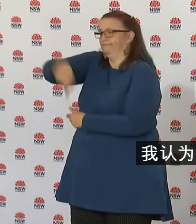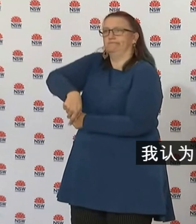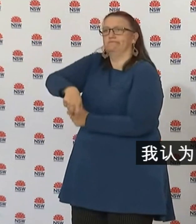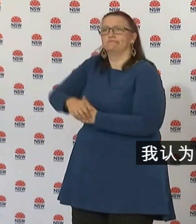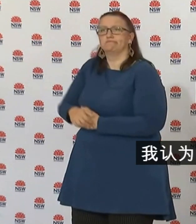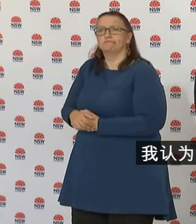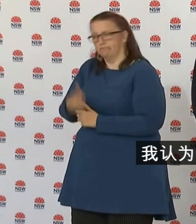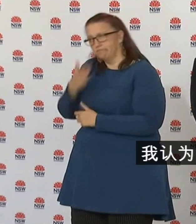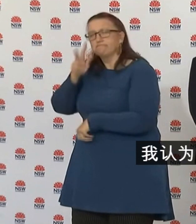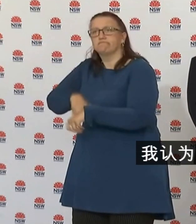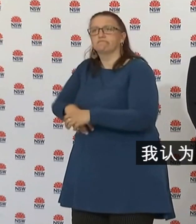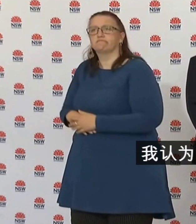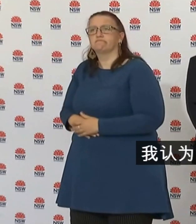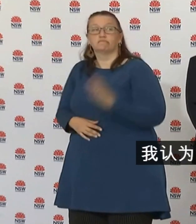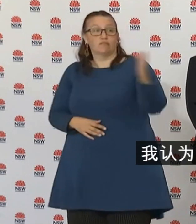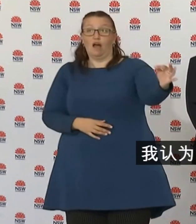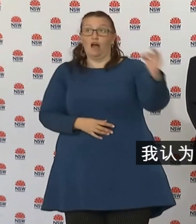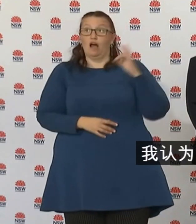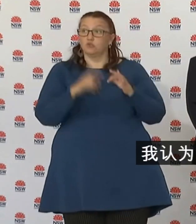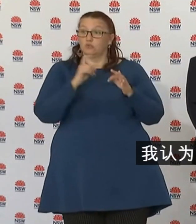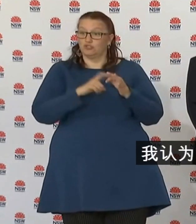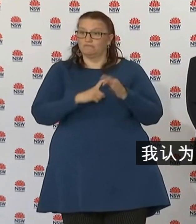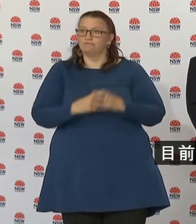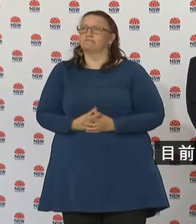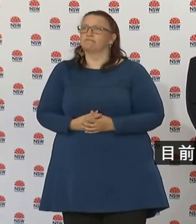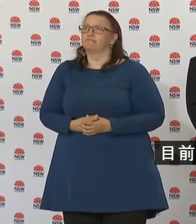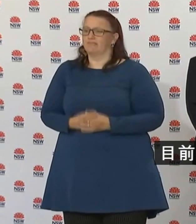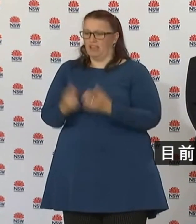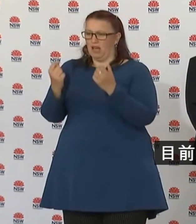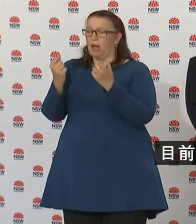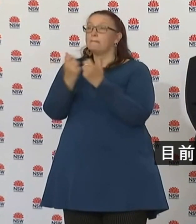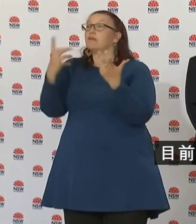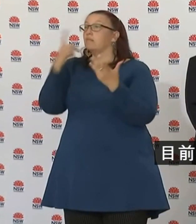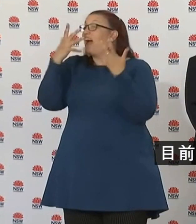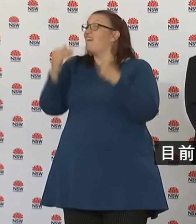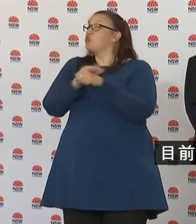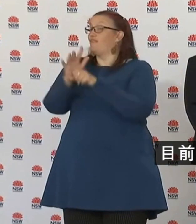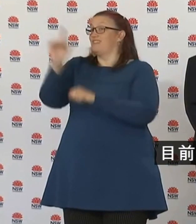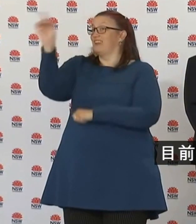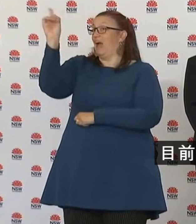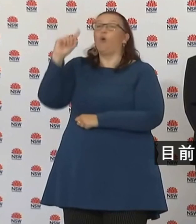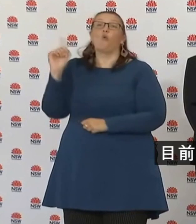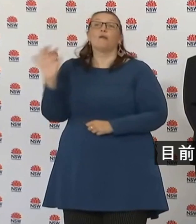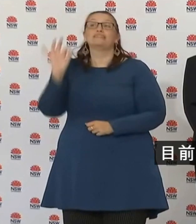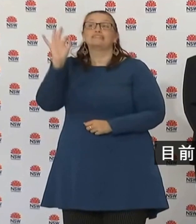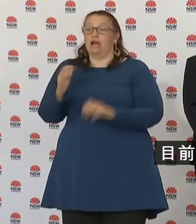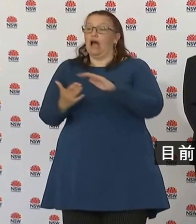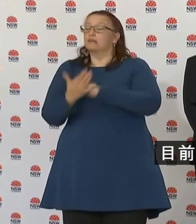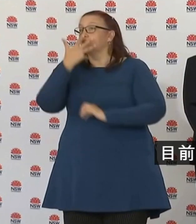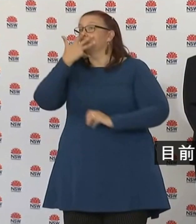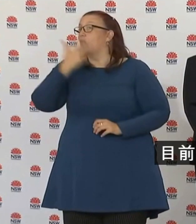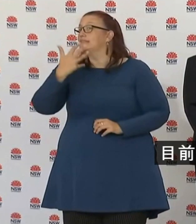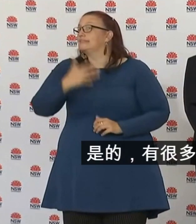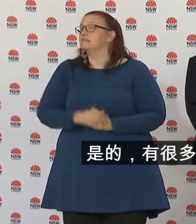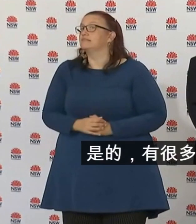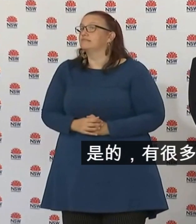important point, I think. Is it 25% that are under the age of 19 that are being diagnosed with COVID at the moment?